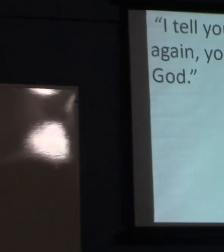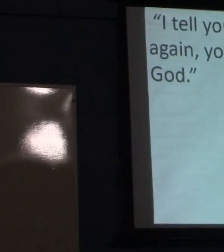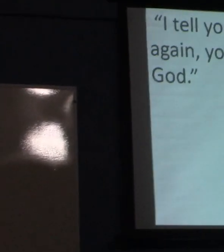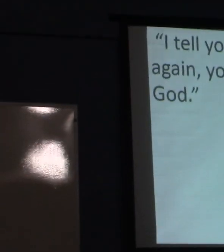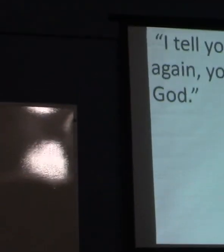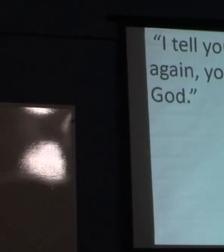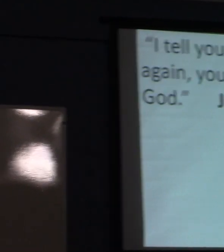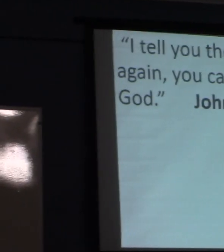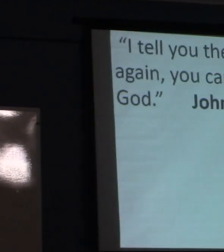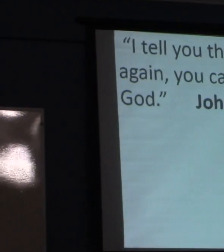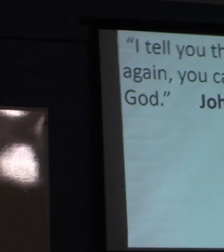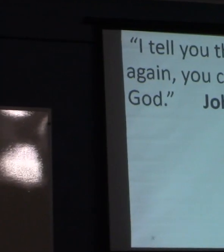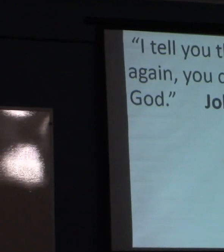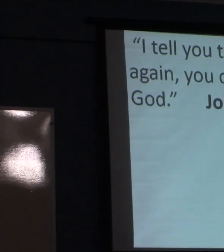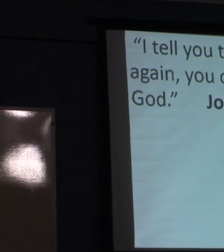There we go, we have a volunteer, thank you.